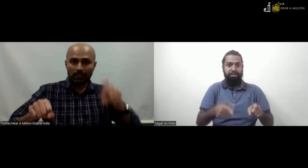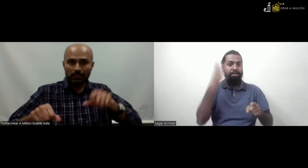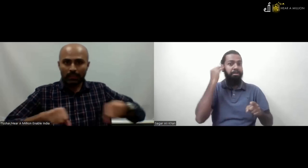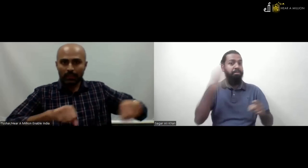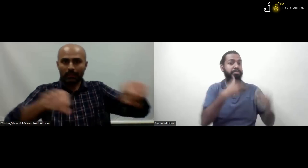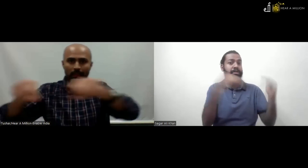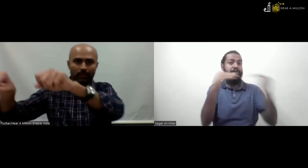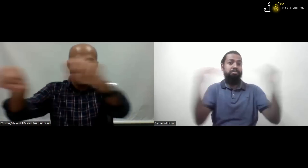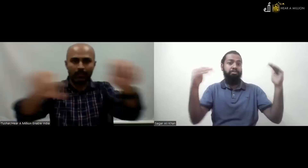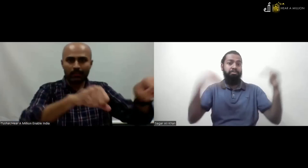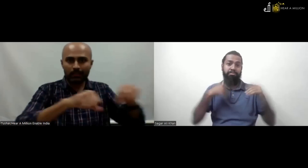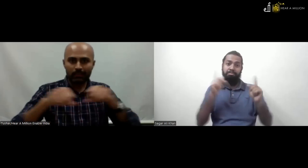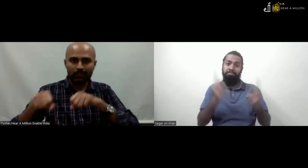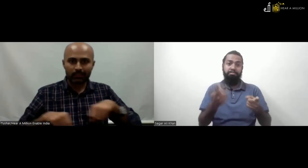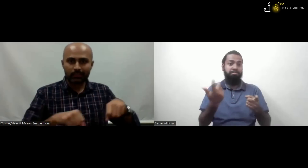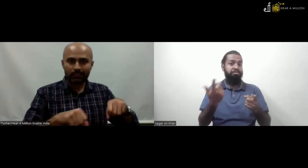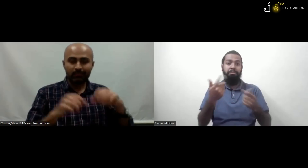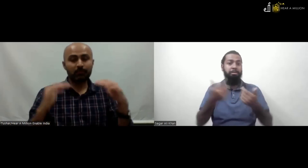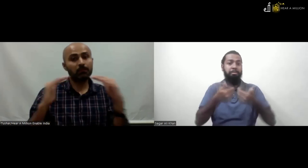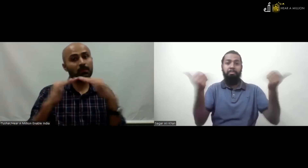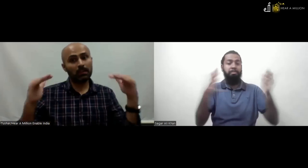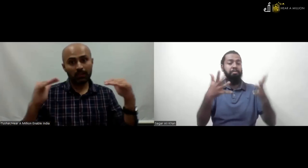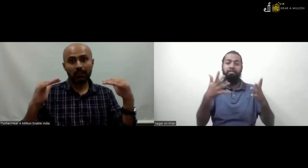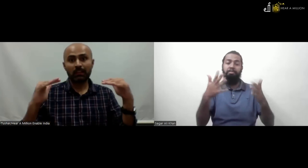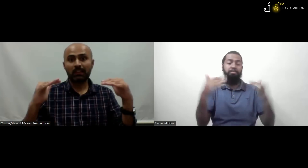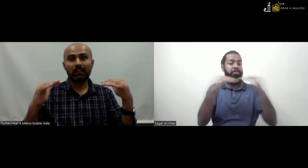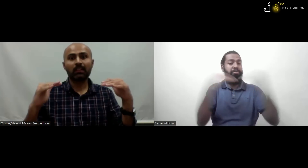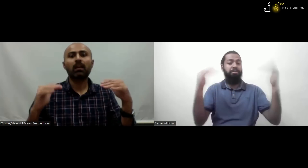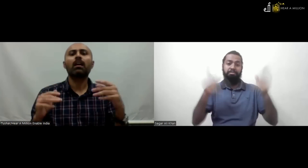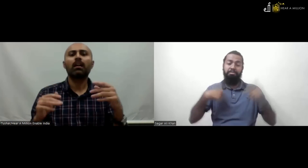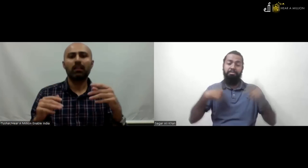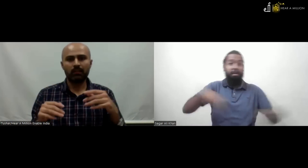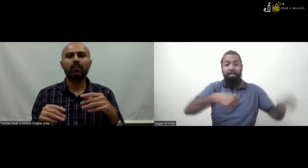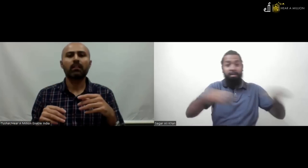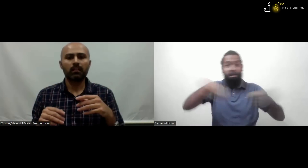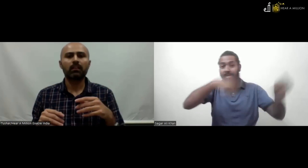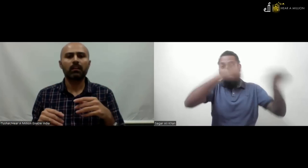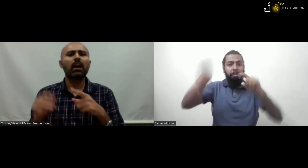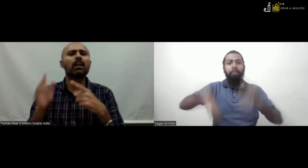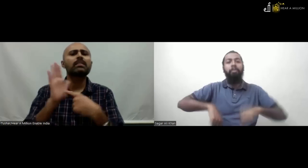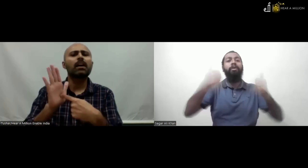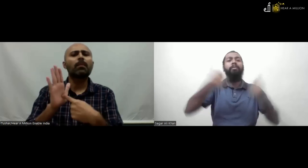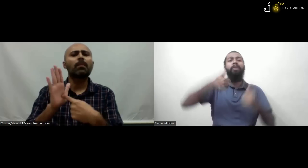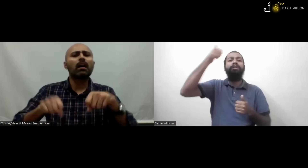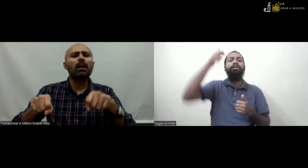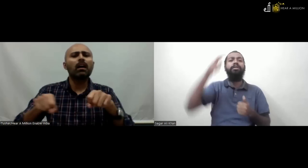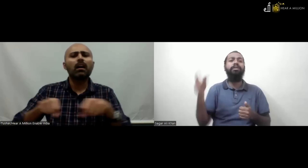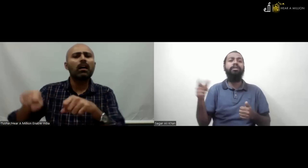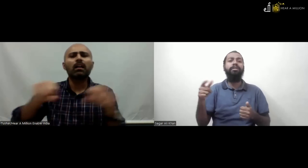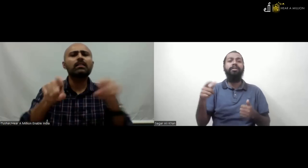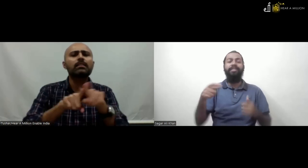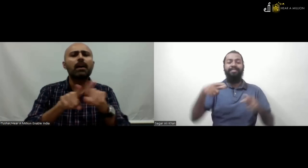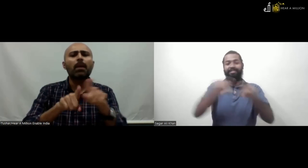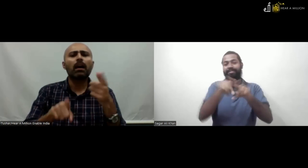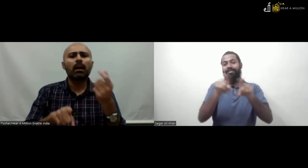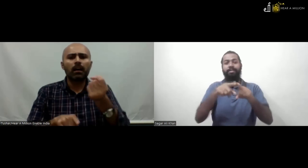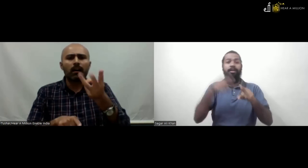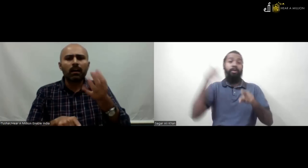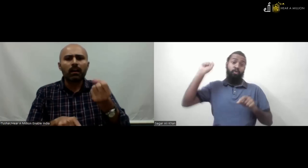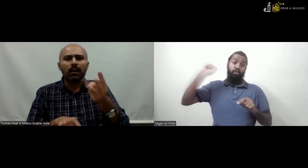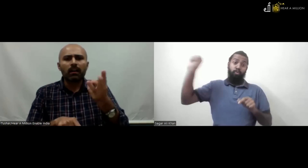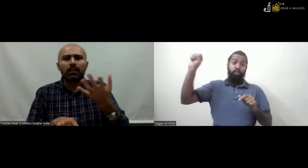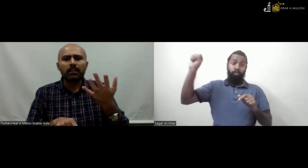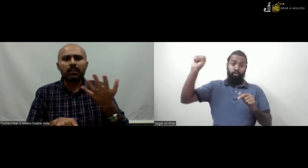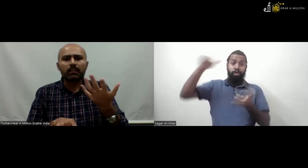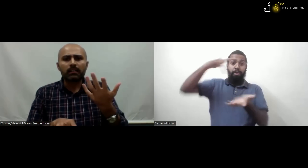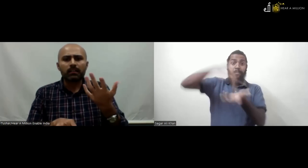wait. And then you have to give the driving test. There is no change in the circuit for deaf